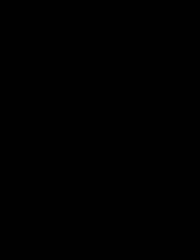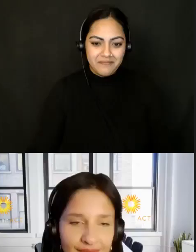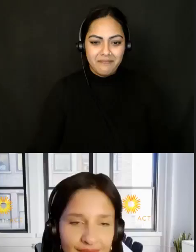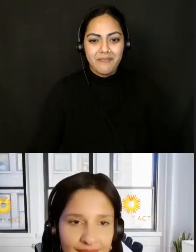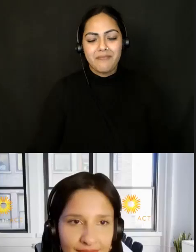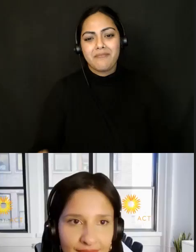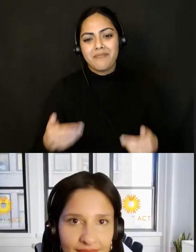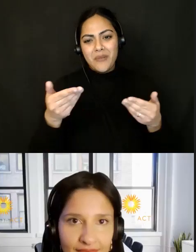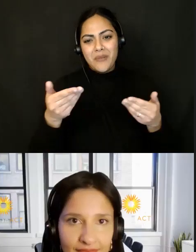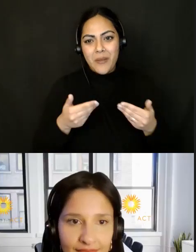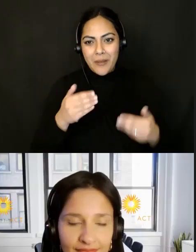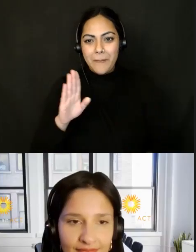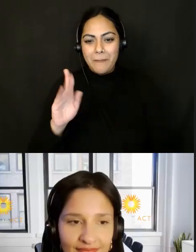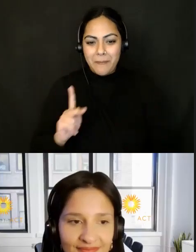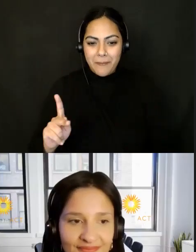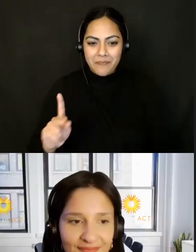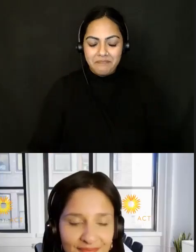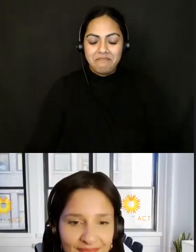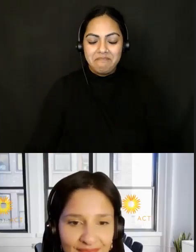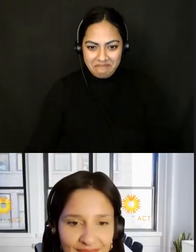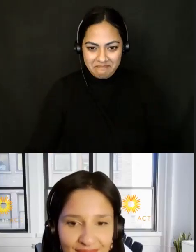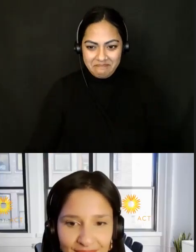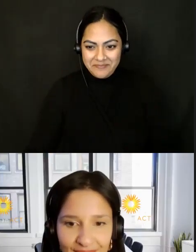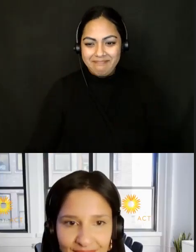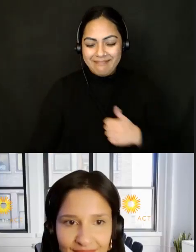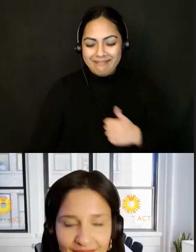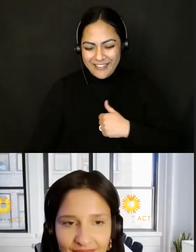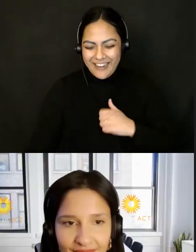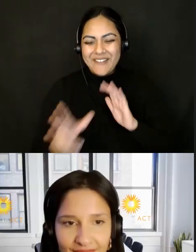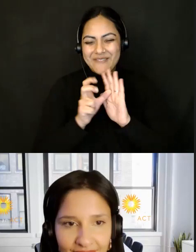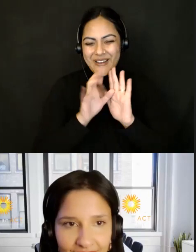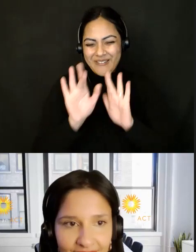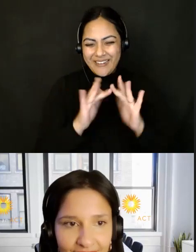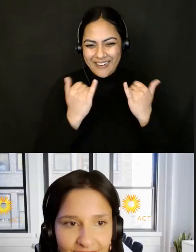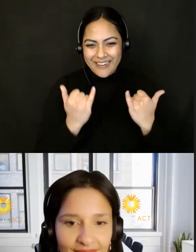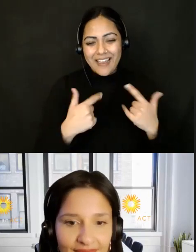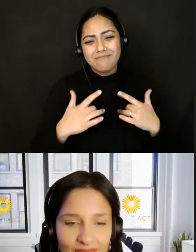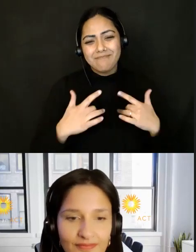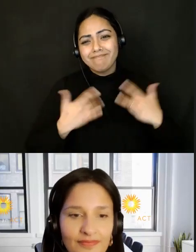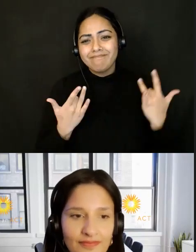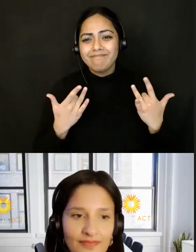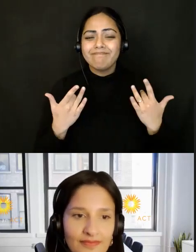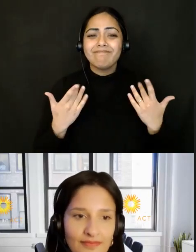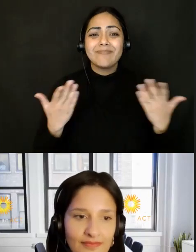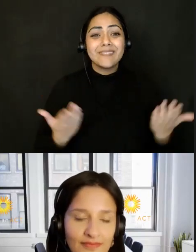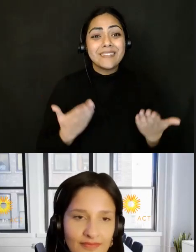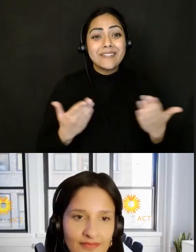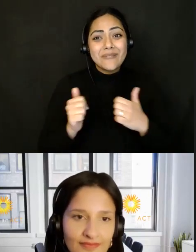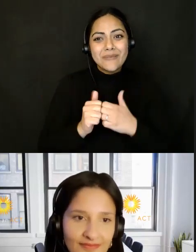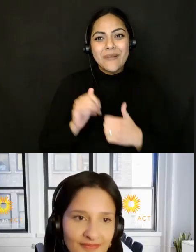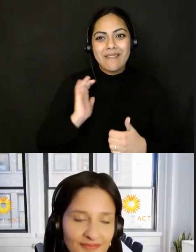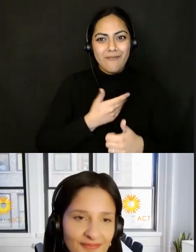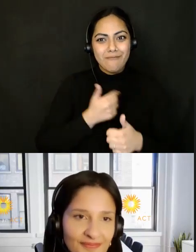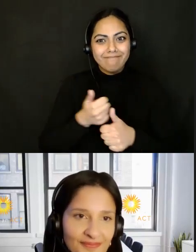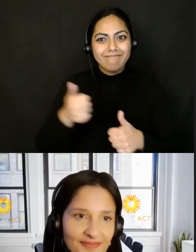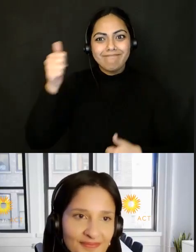to be joined here with, yeah, sorry. I'm delighted to be joined here today by our Executive Director at